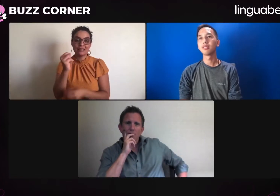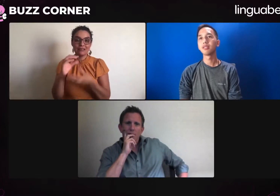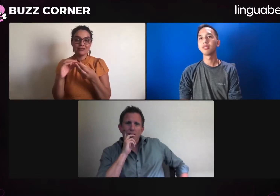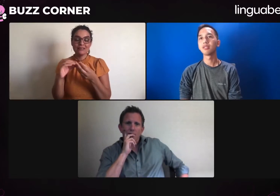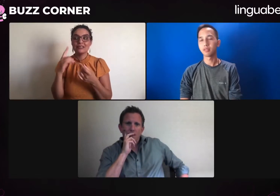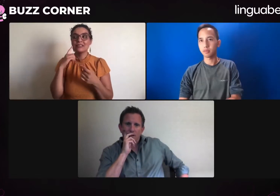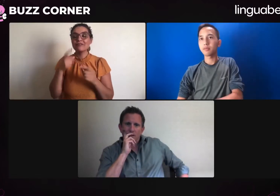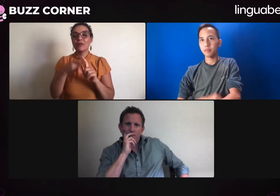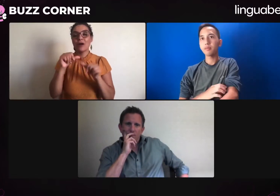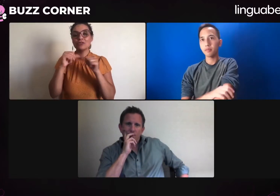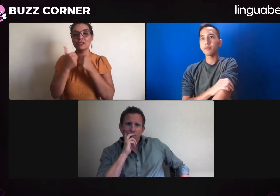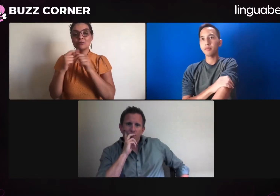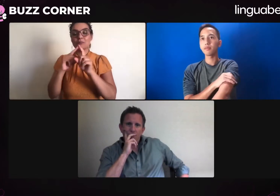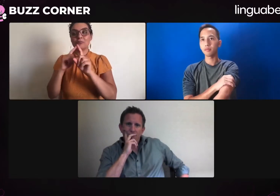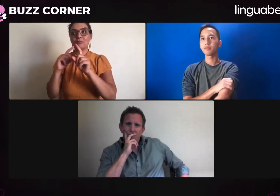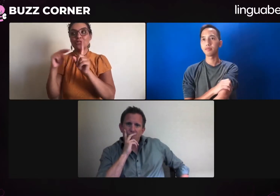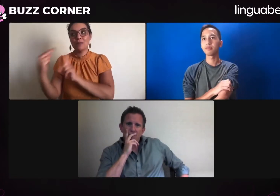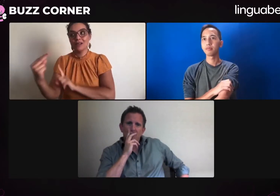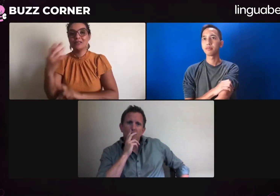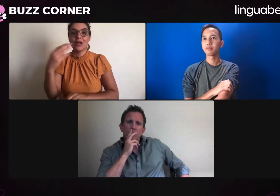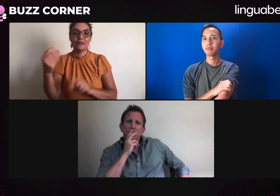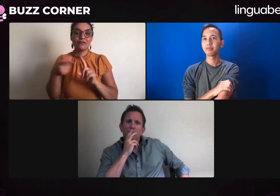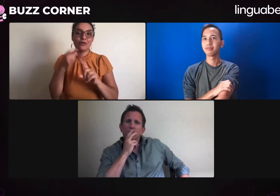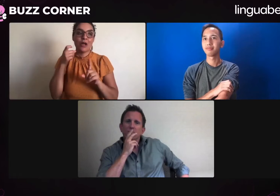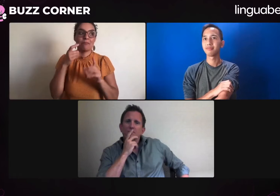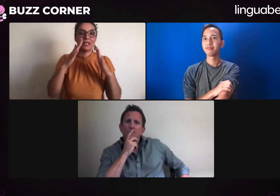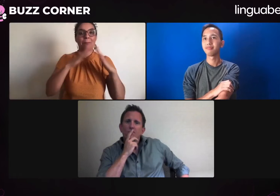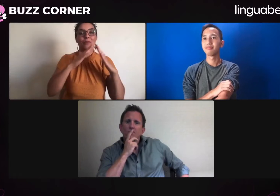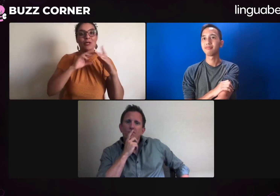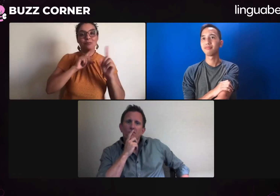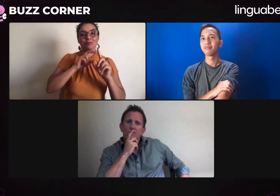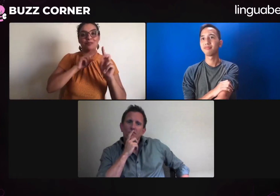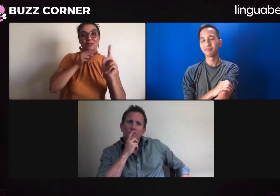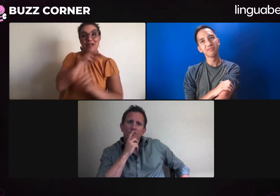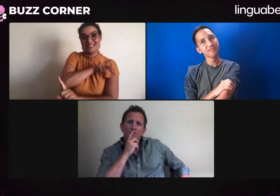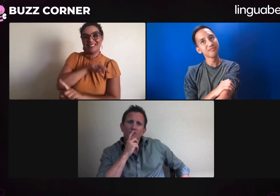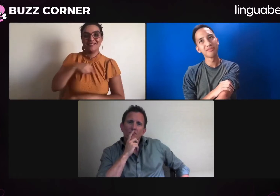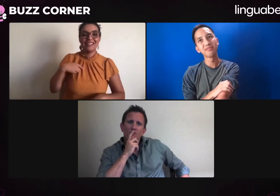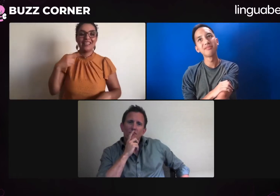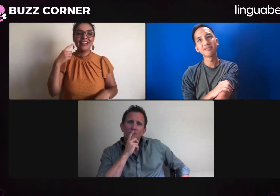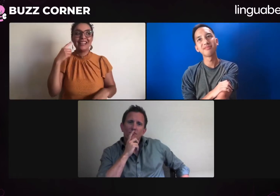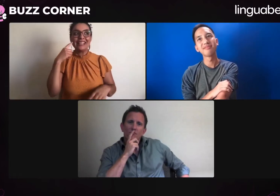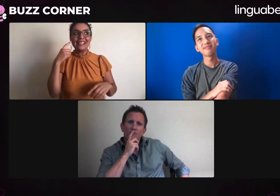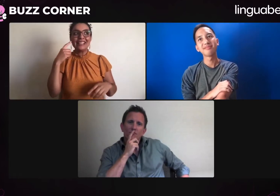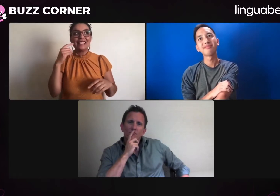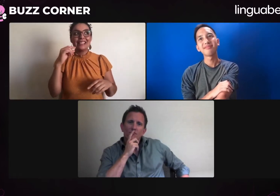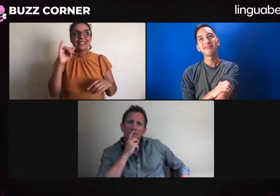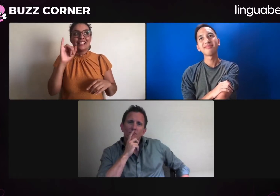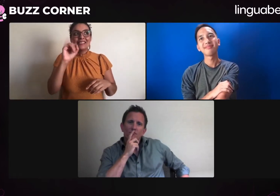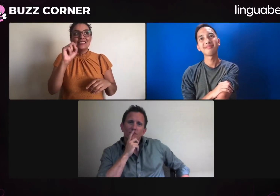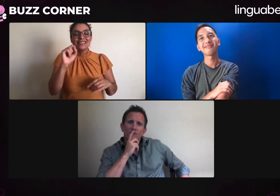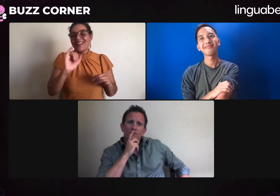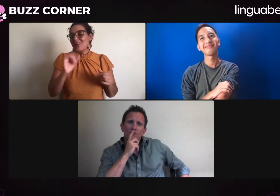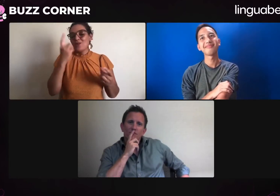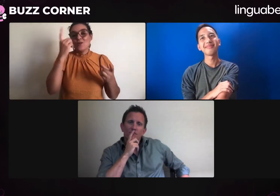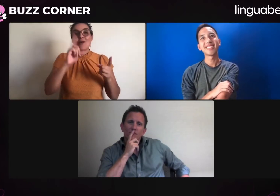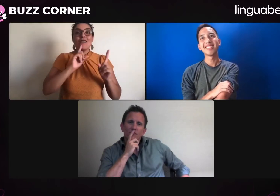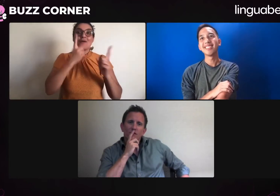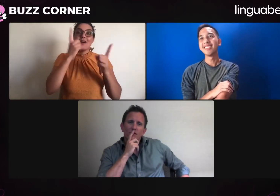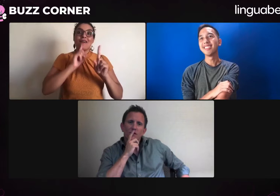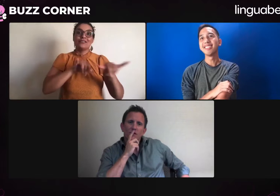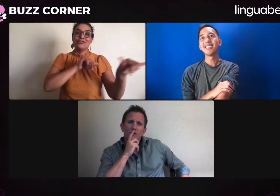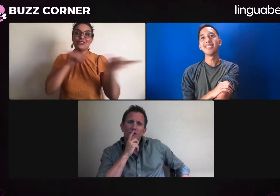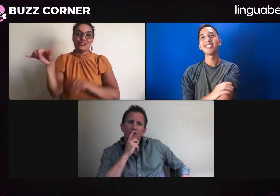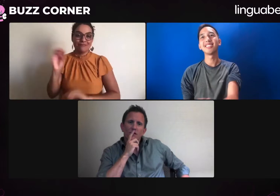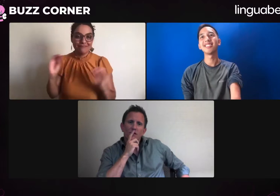to that, Rom, and then also talk about Bucky's perspective from an agency. We have the community perspective and then we have the agency